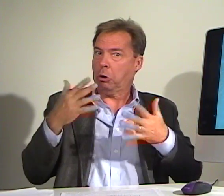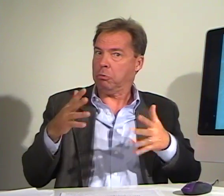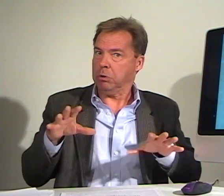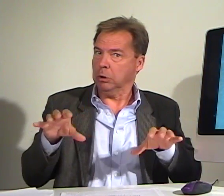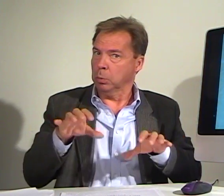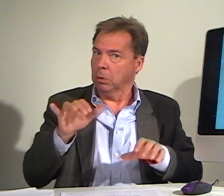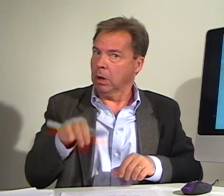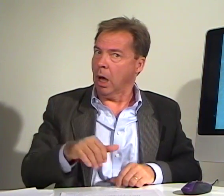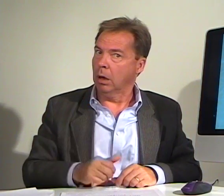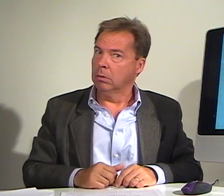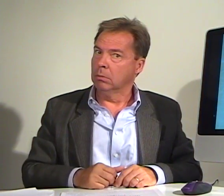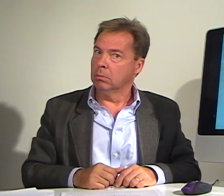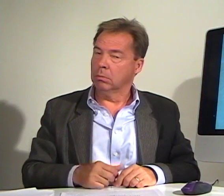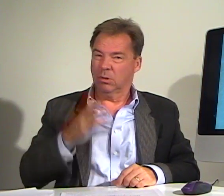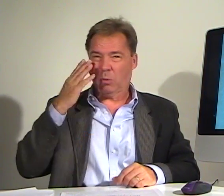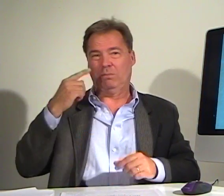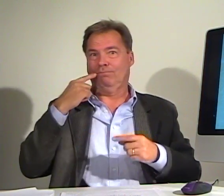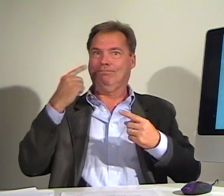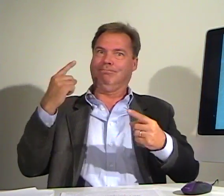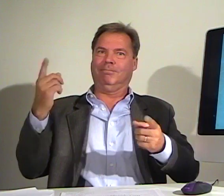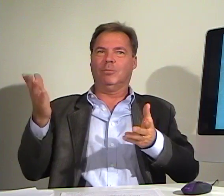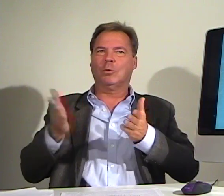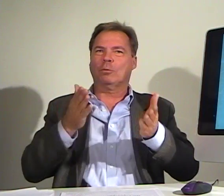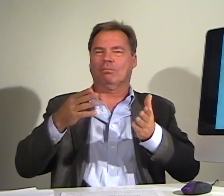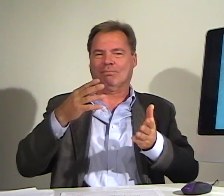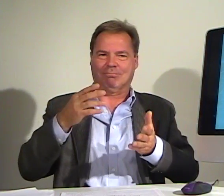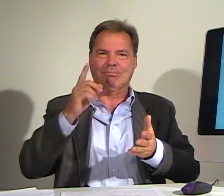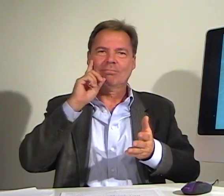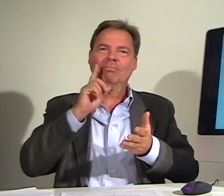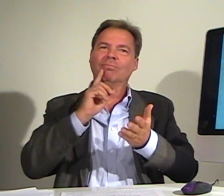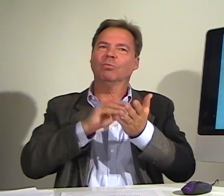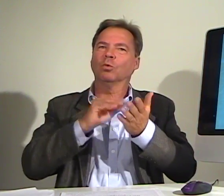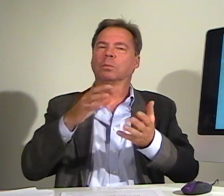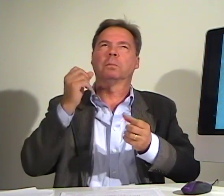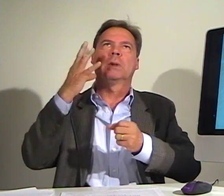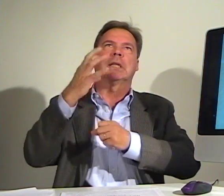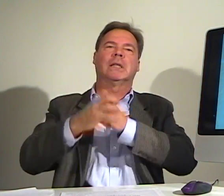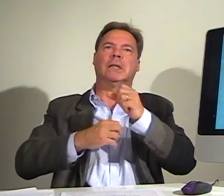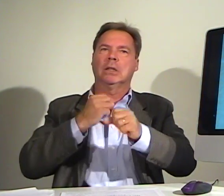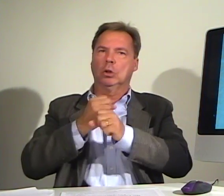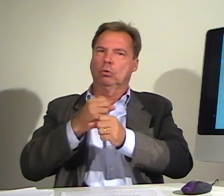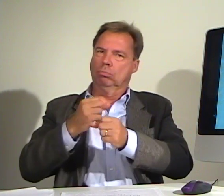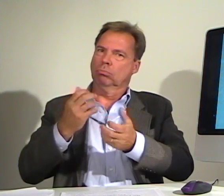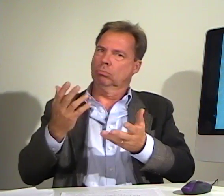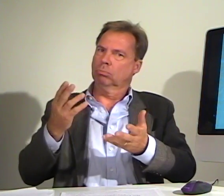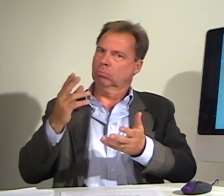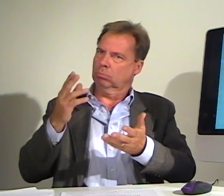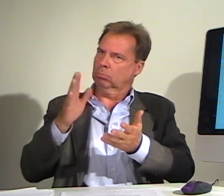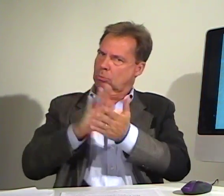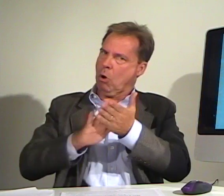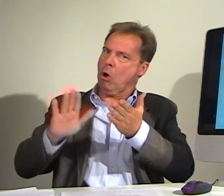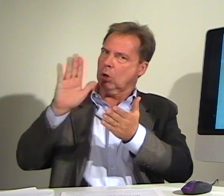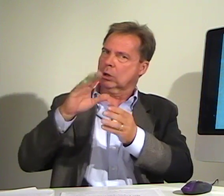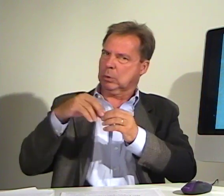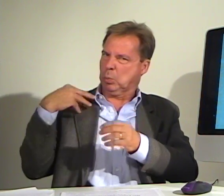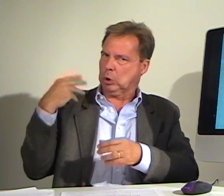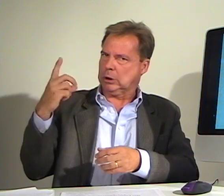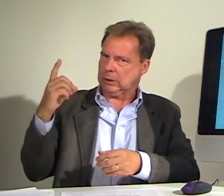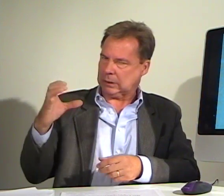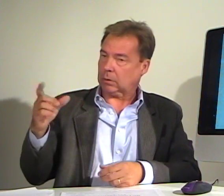It's interesting looking at Gallaudet University, they're already doing that. They're famous for serving deaf students for many years. It's a